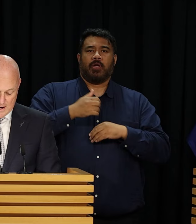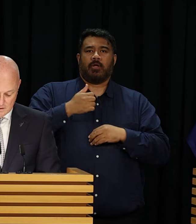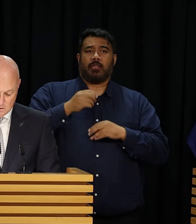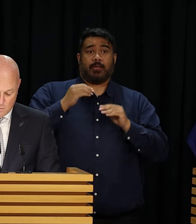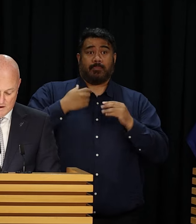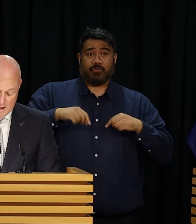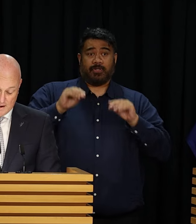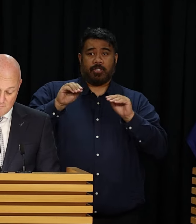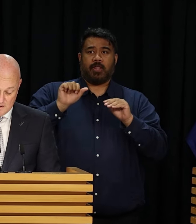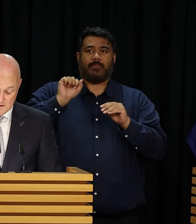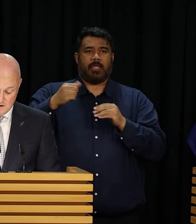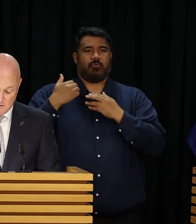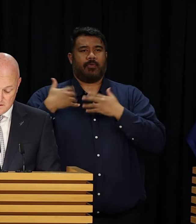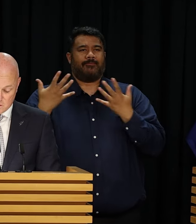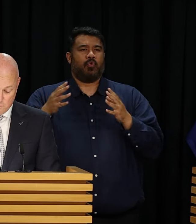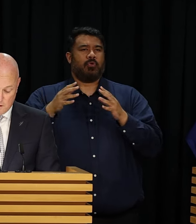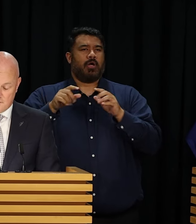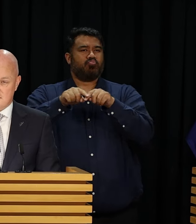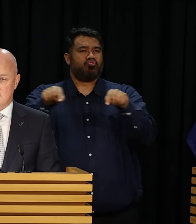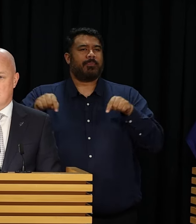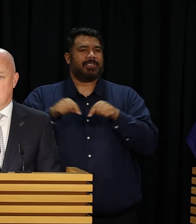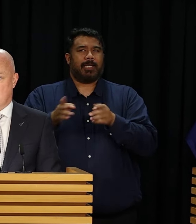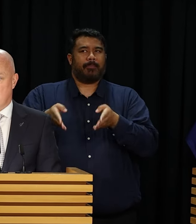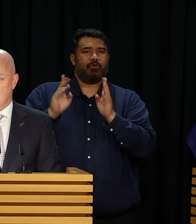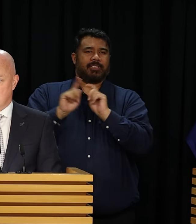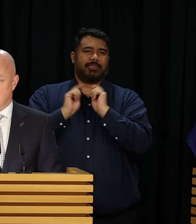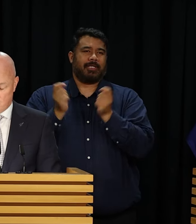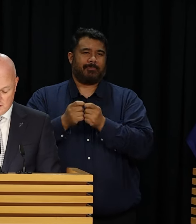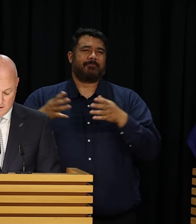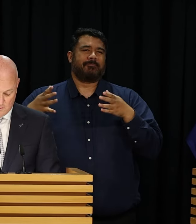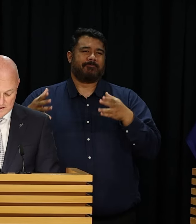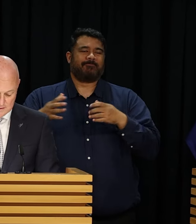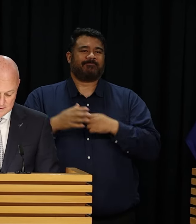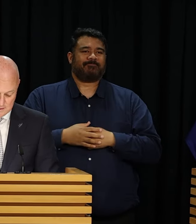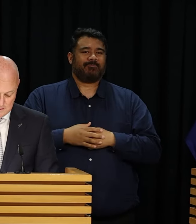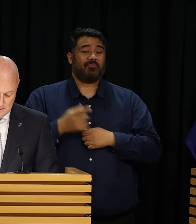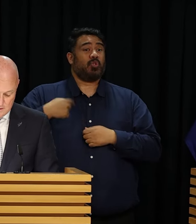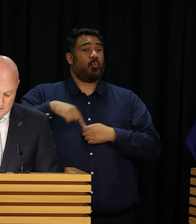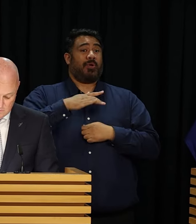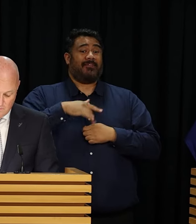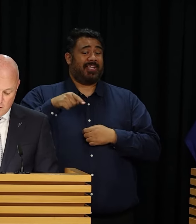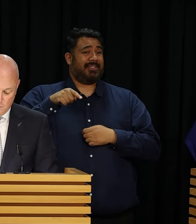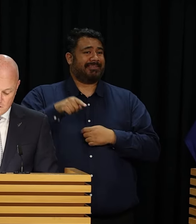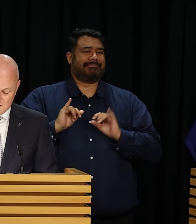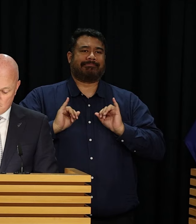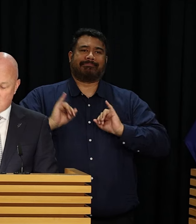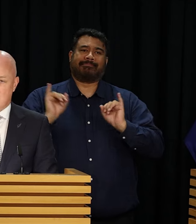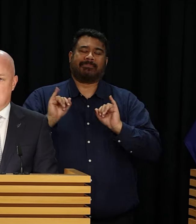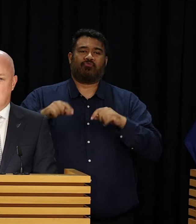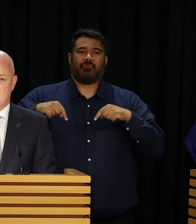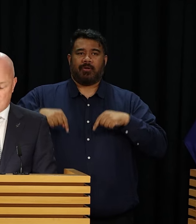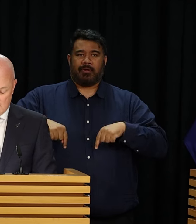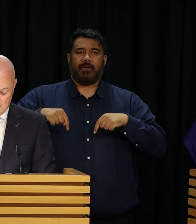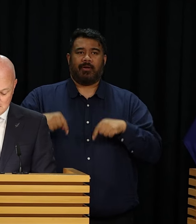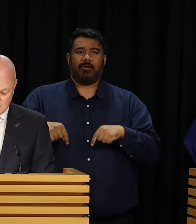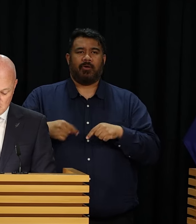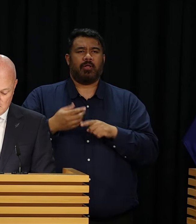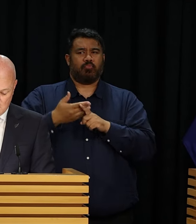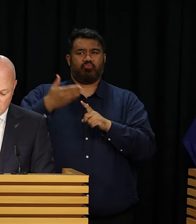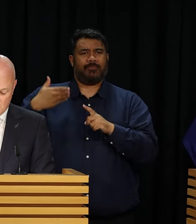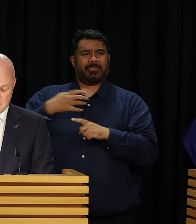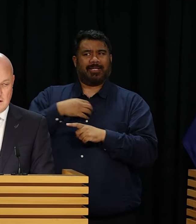frankly, our government has inherited a school property system that I think is bordering on a crisis. This review will address the previous government's failure